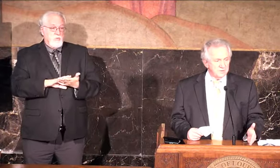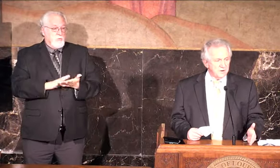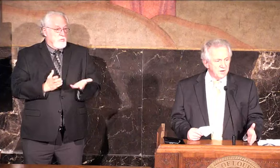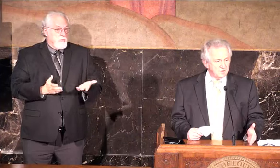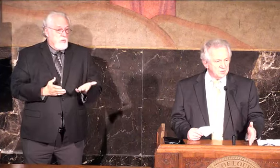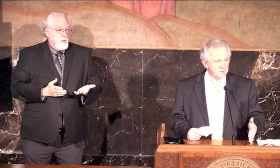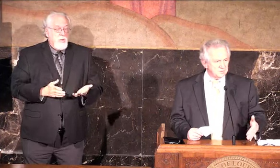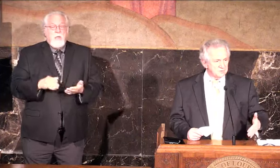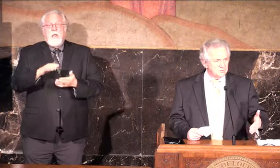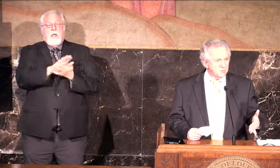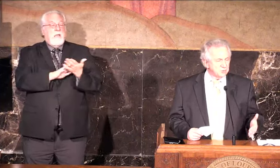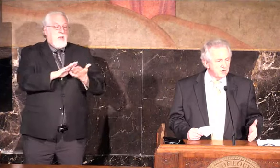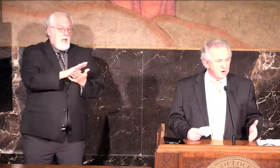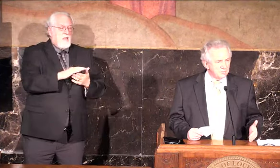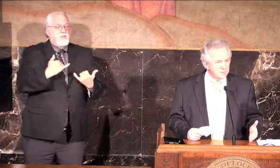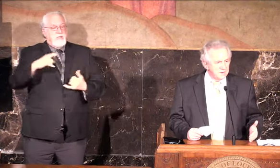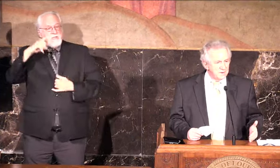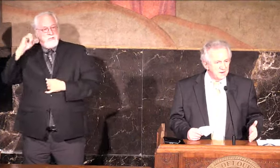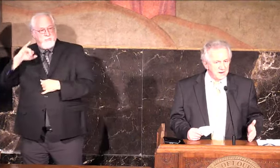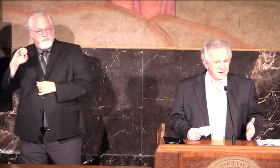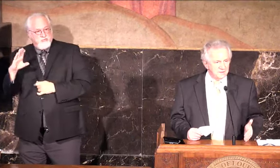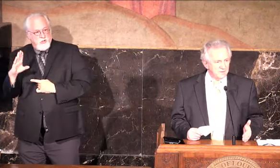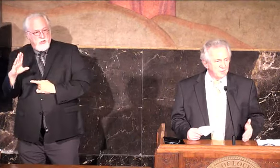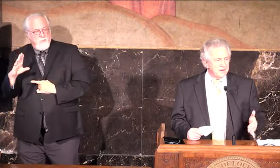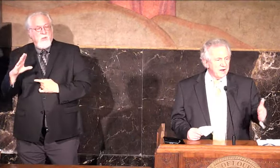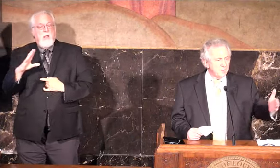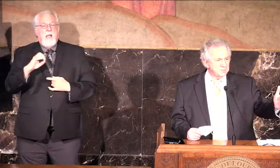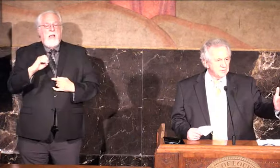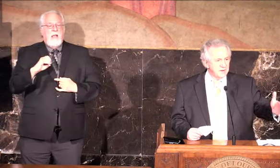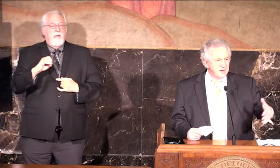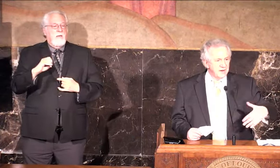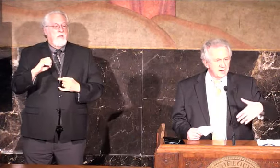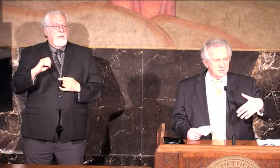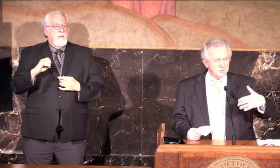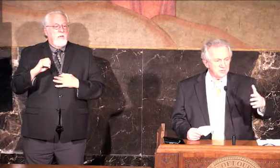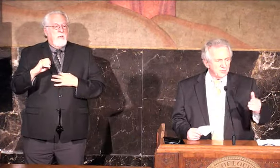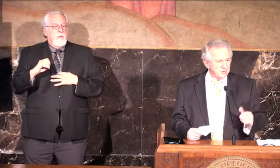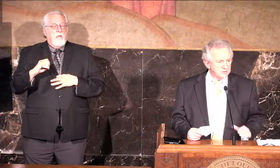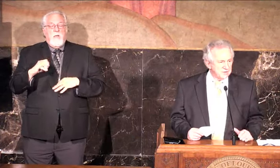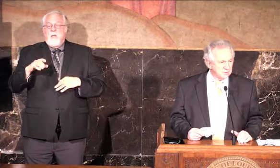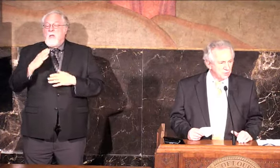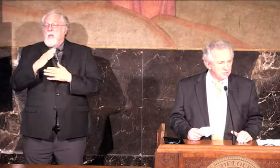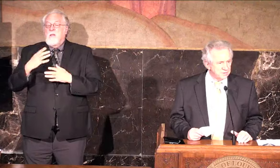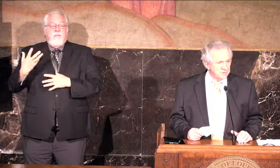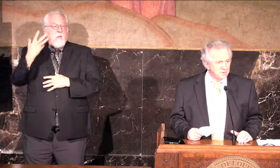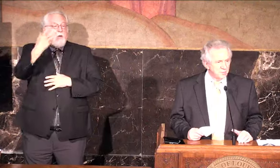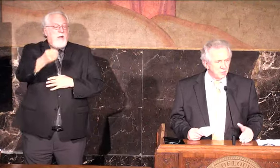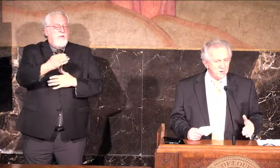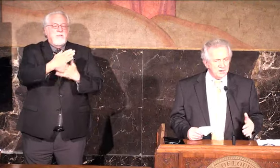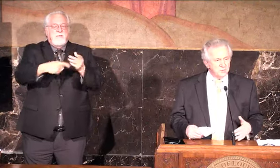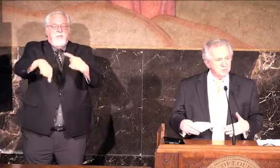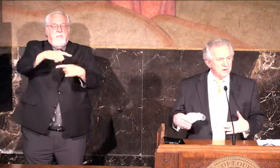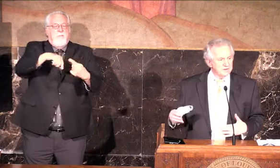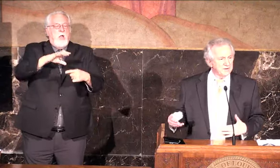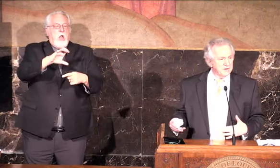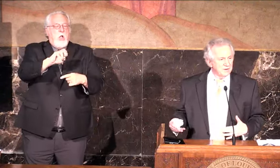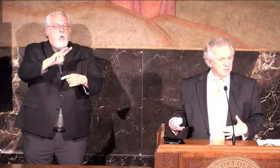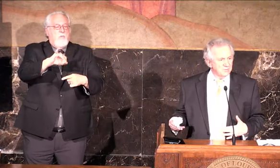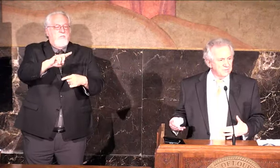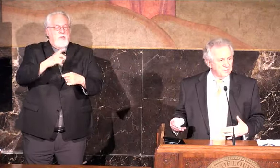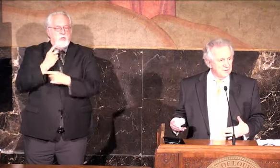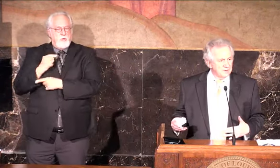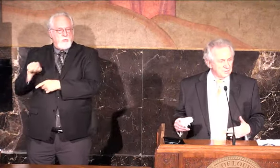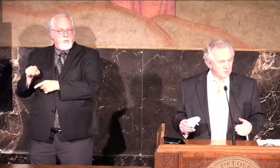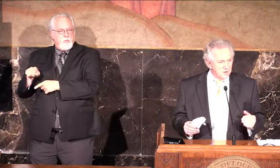are in college, and it's a summer job. And they went out, and some of their friends had COVID. What do I do with my